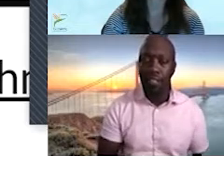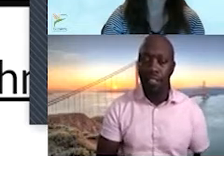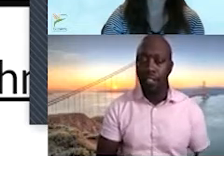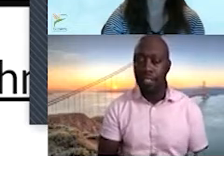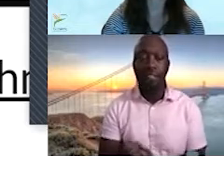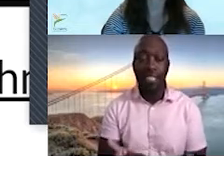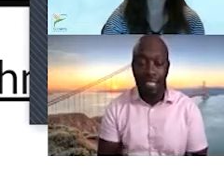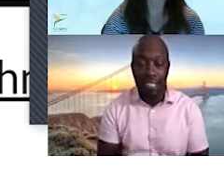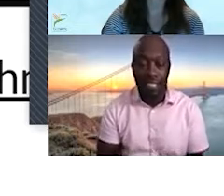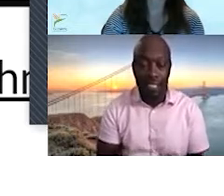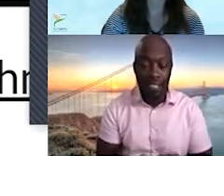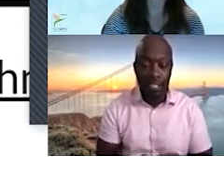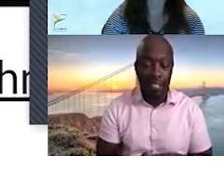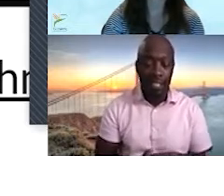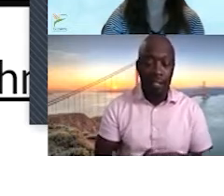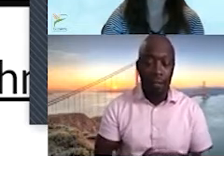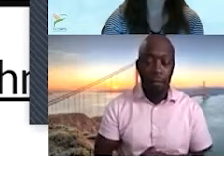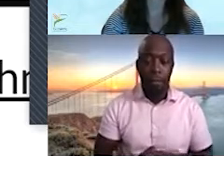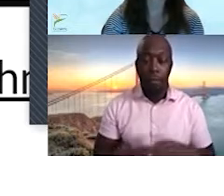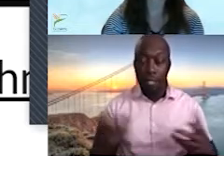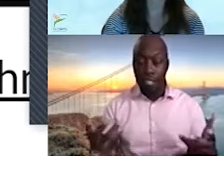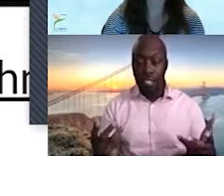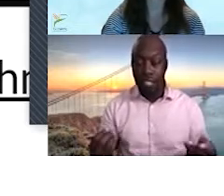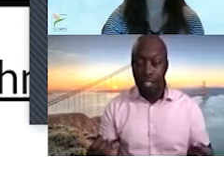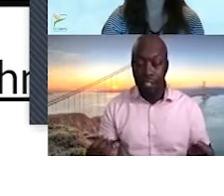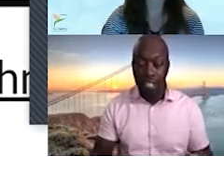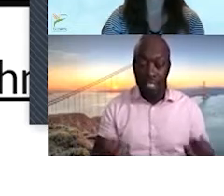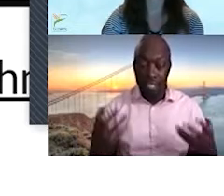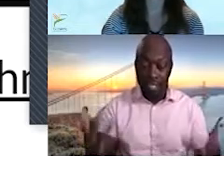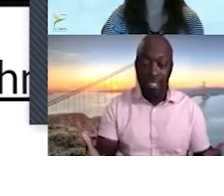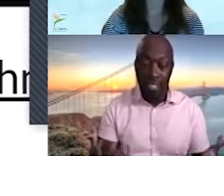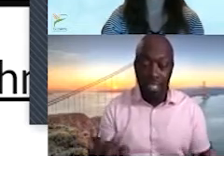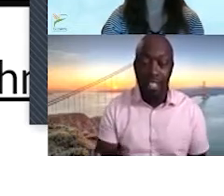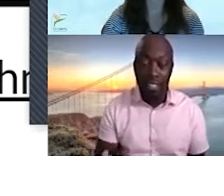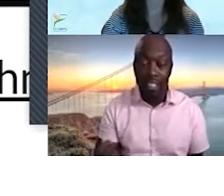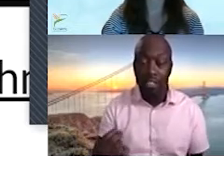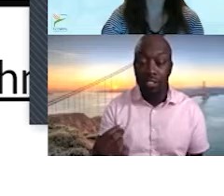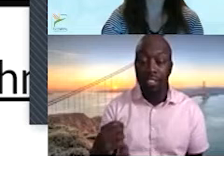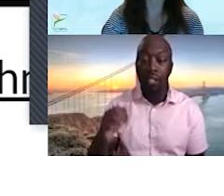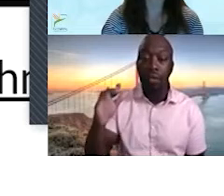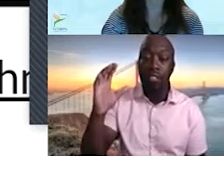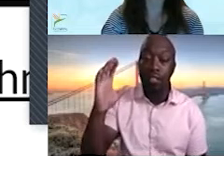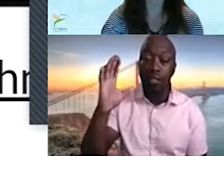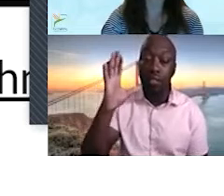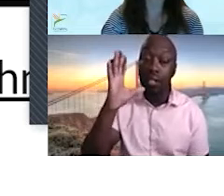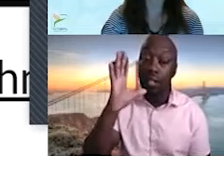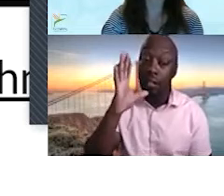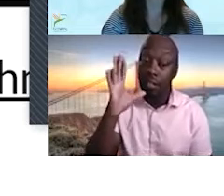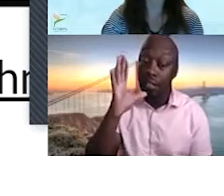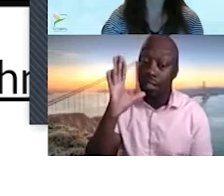books or DVDs. We created the touch sensory. So when